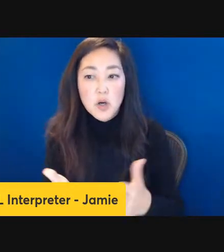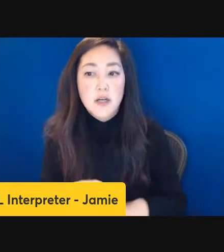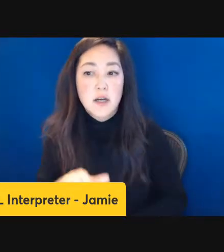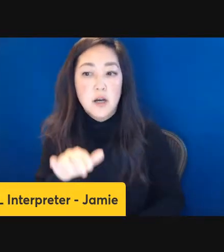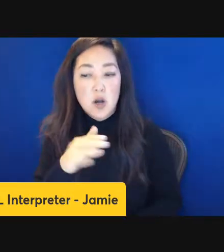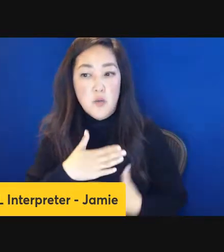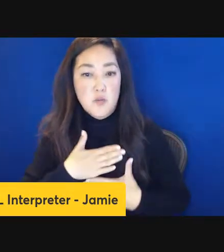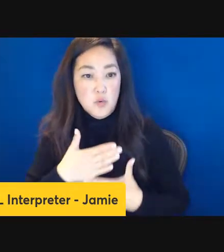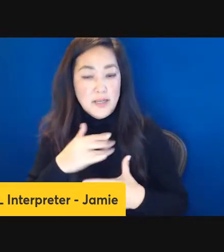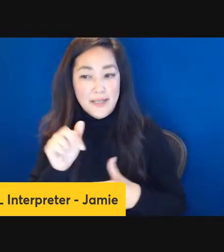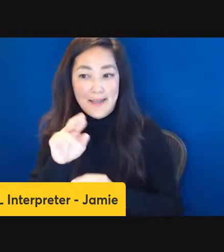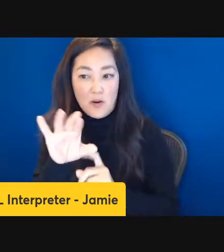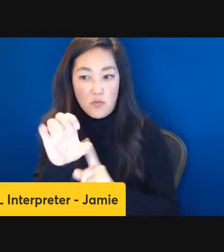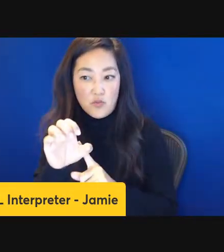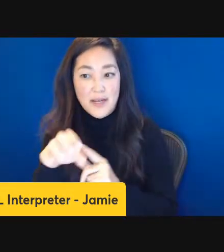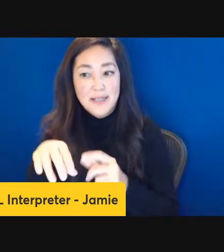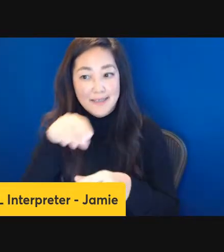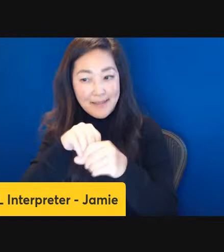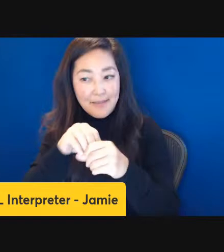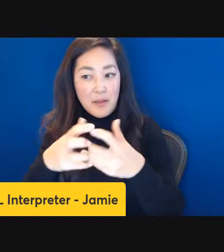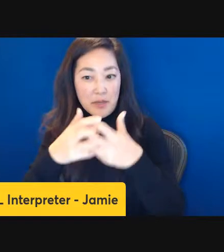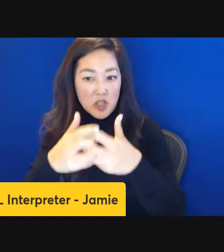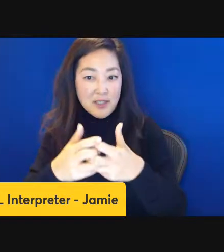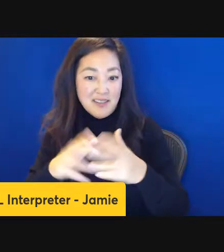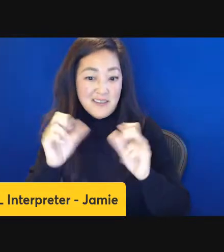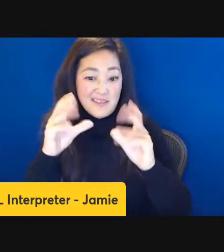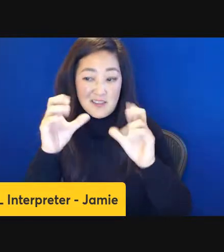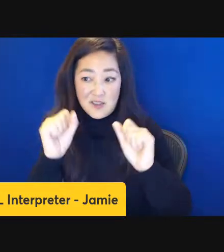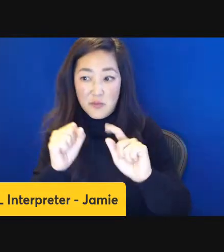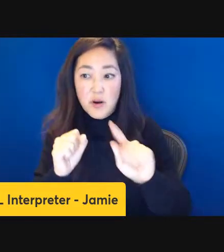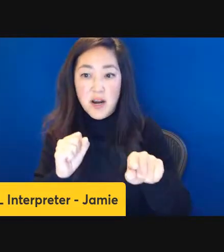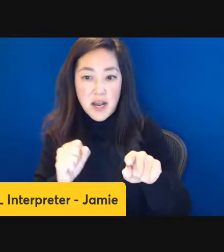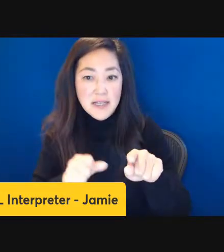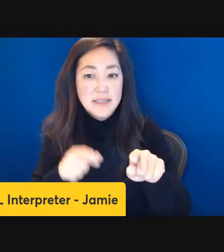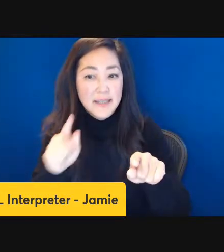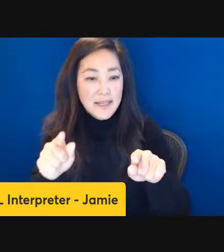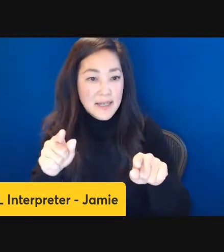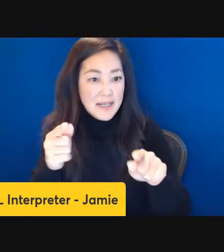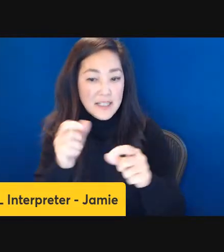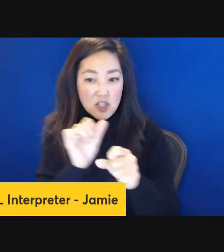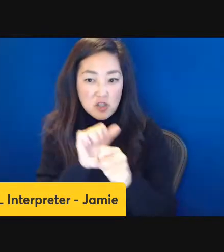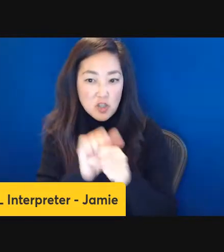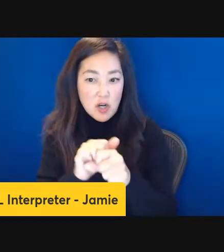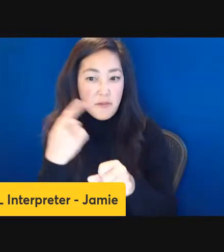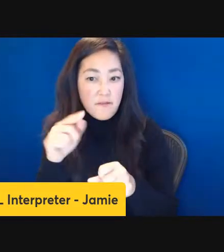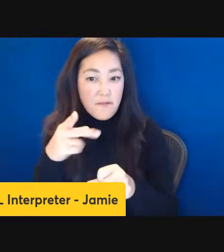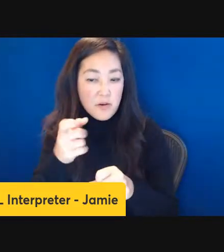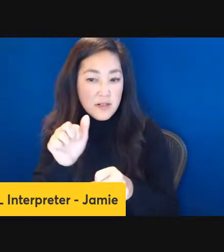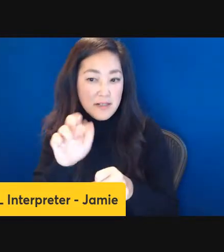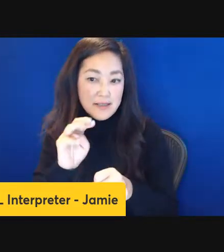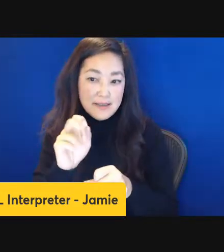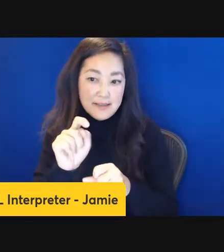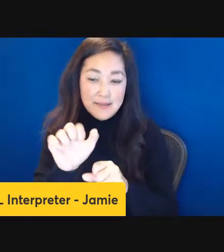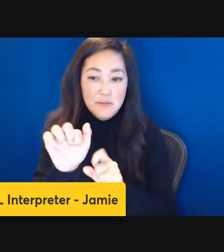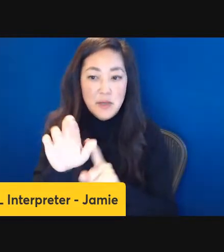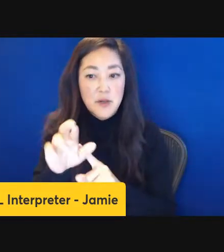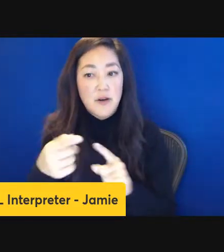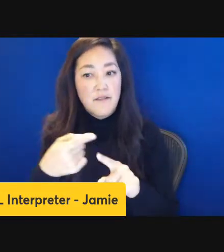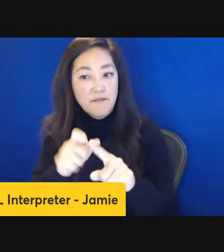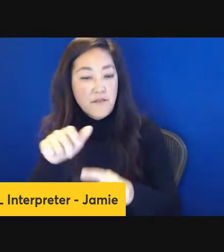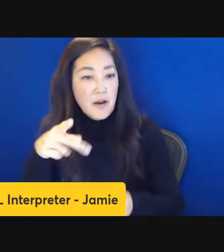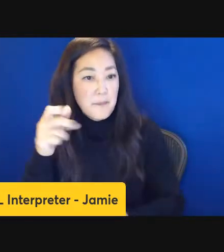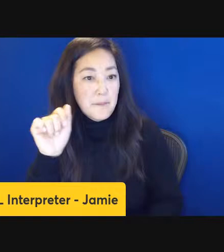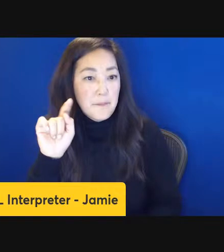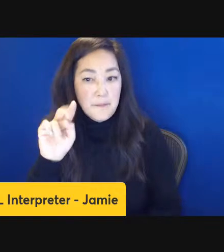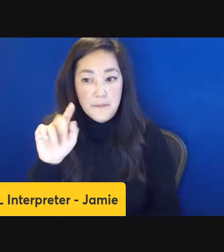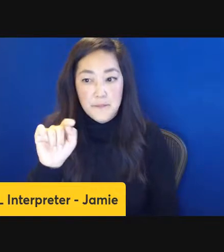The Surprising Career of the Spirometer from Plantation to Genetics, addresses the history of how